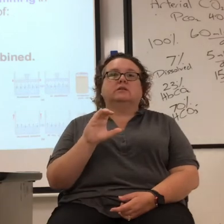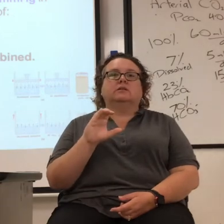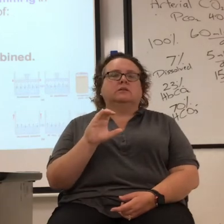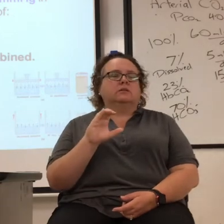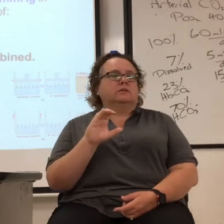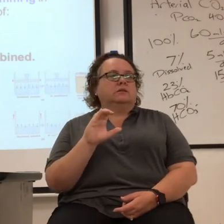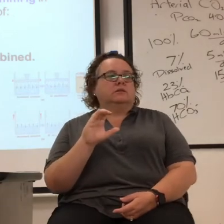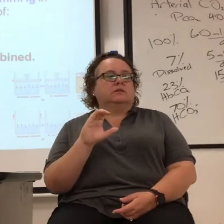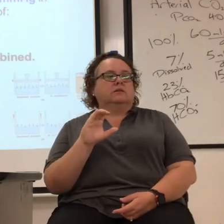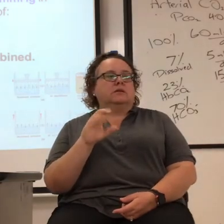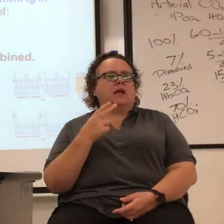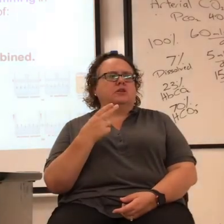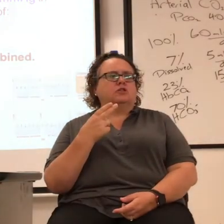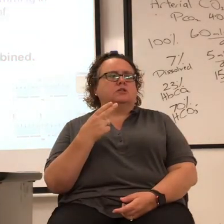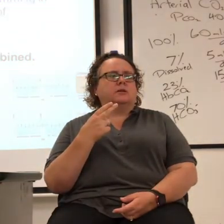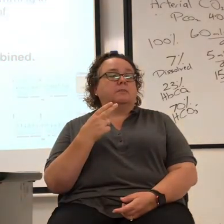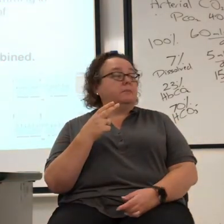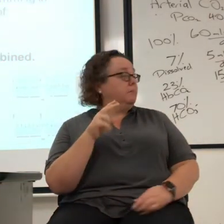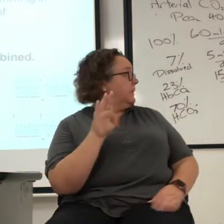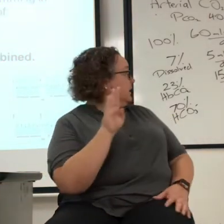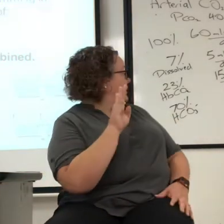full negative charge.